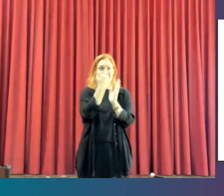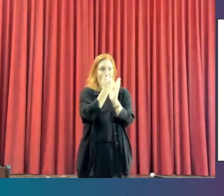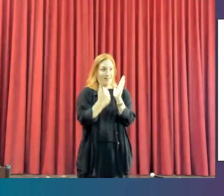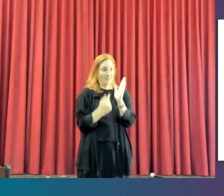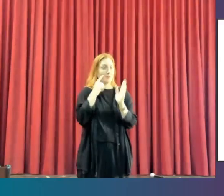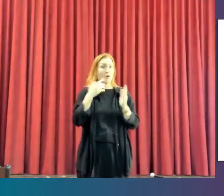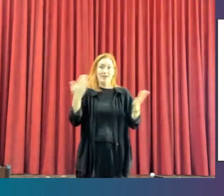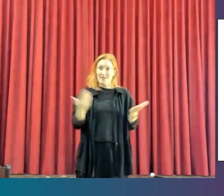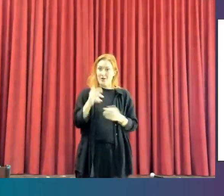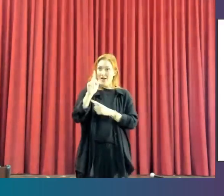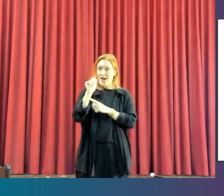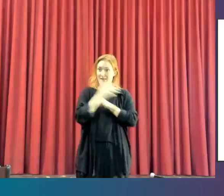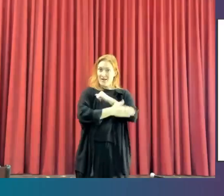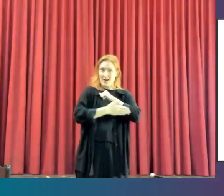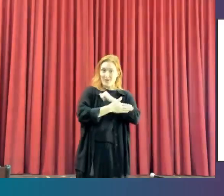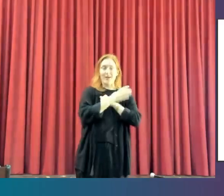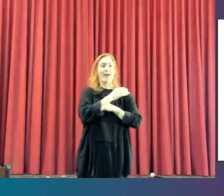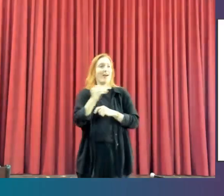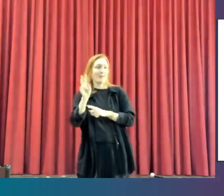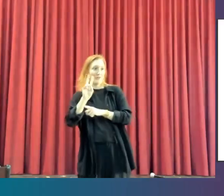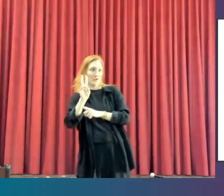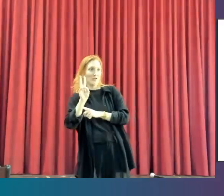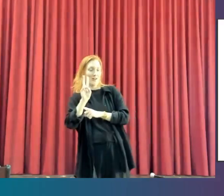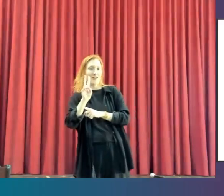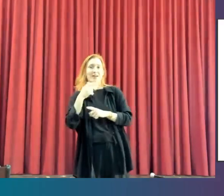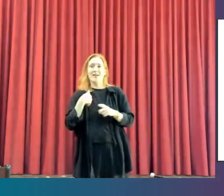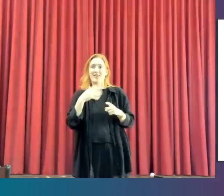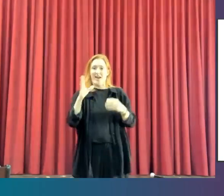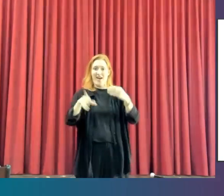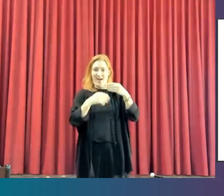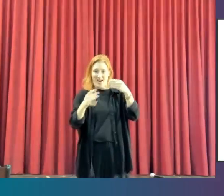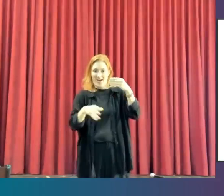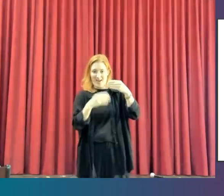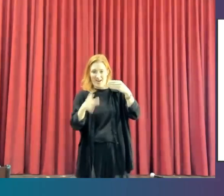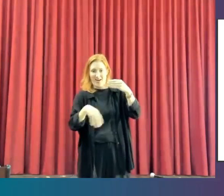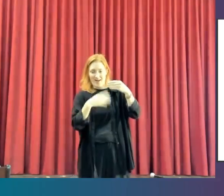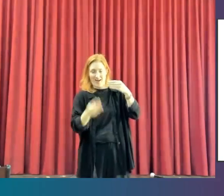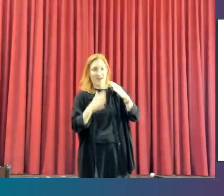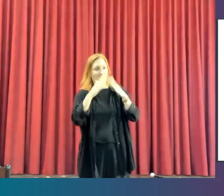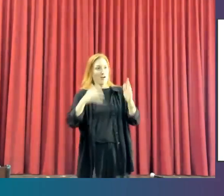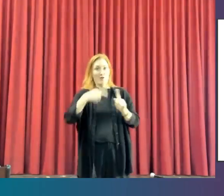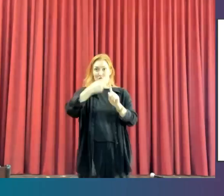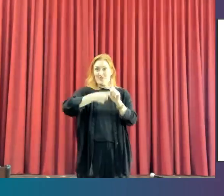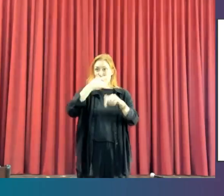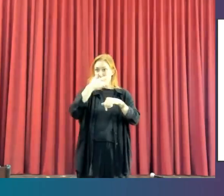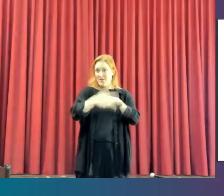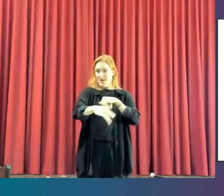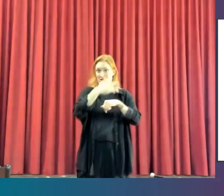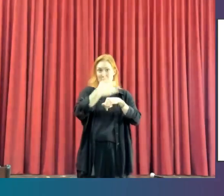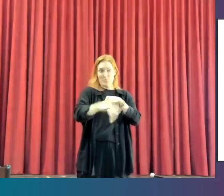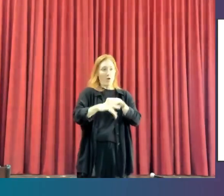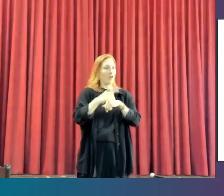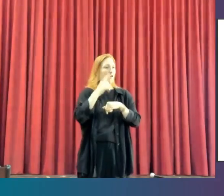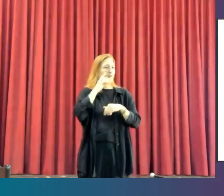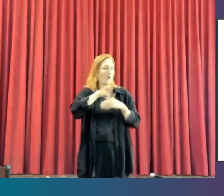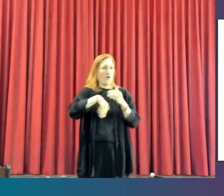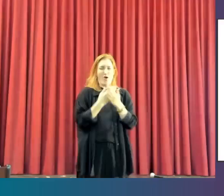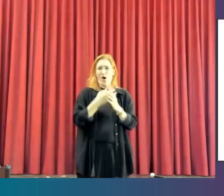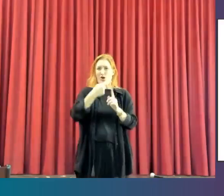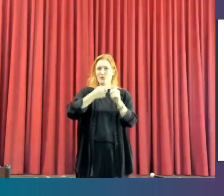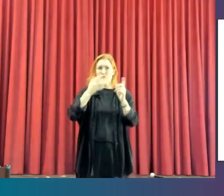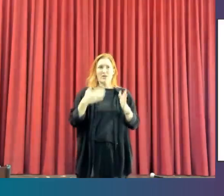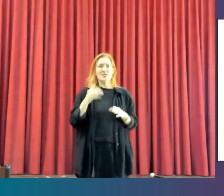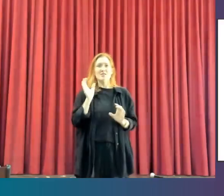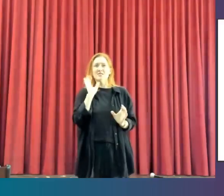County. So we put this resource together every month just to help tenants who are looking for new housing on